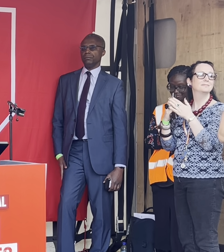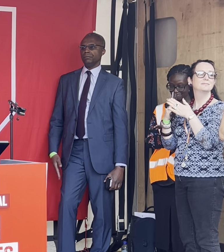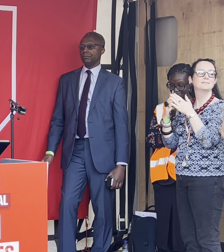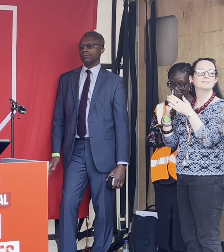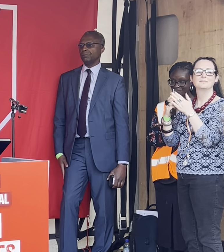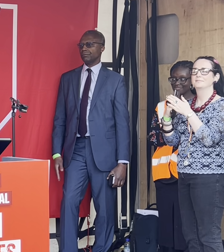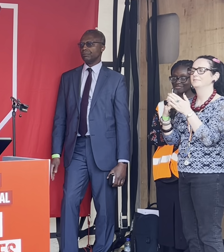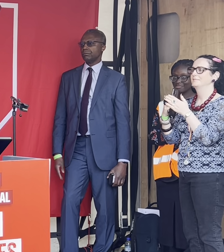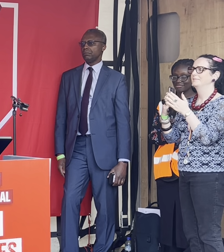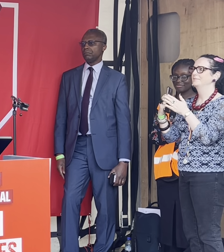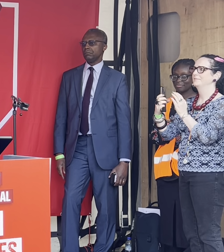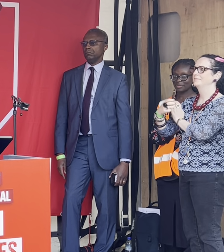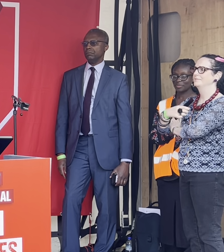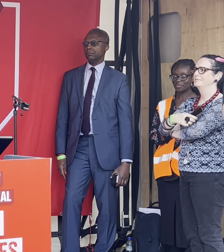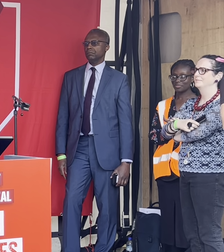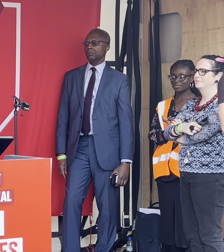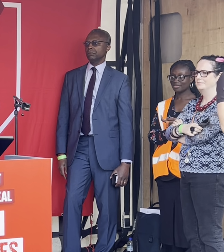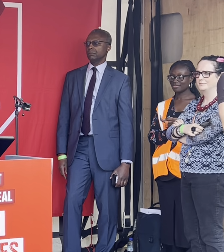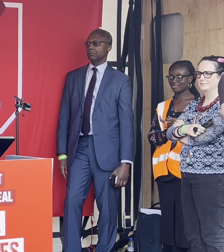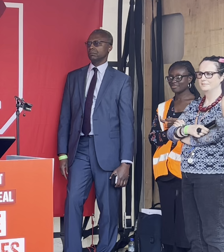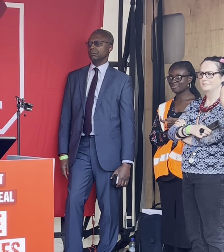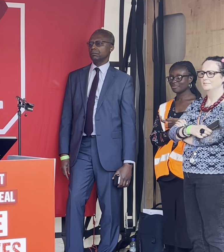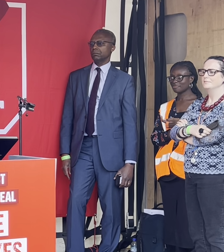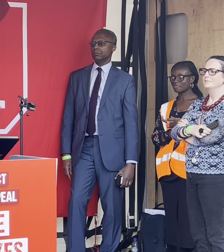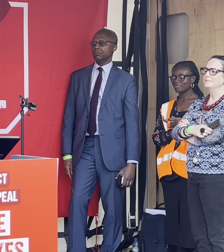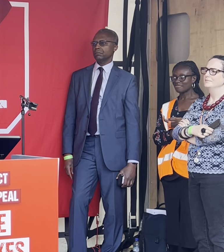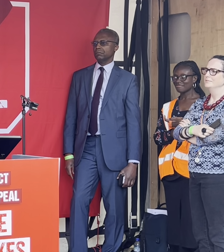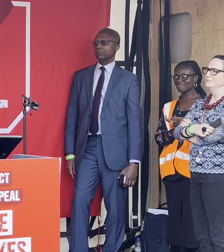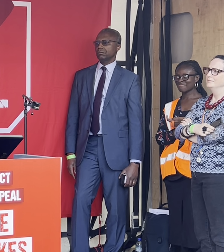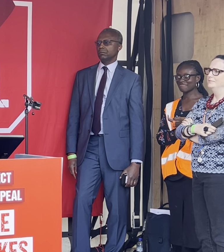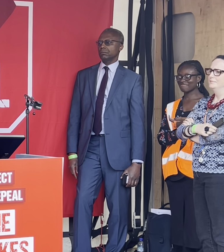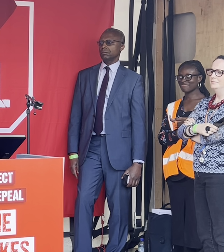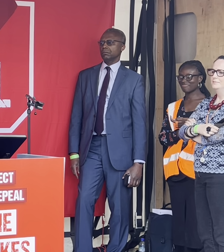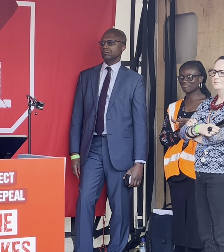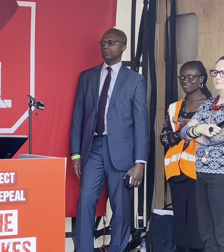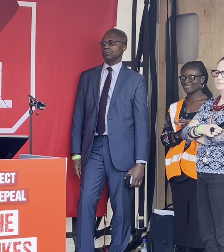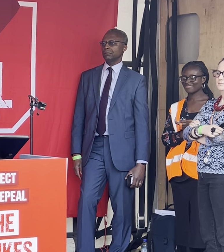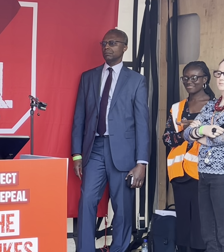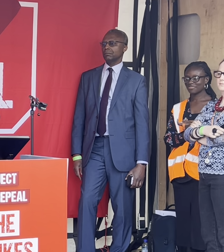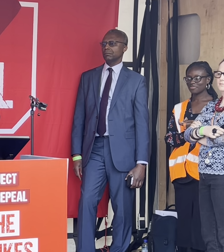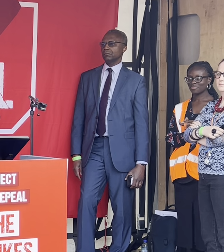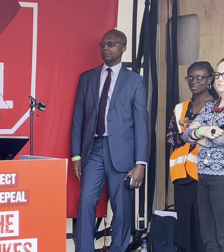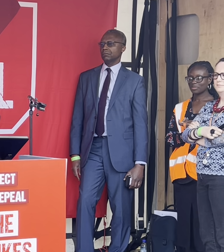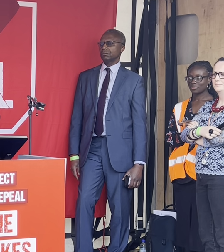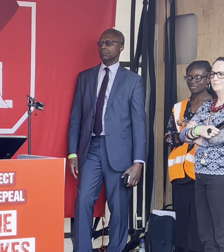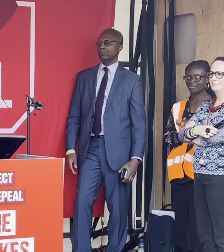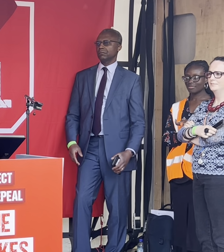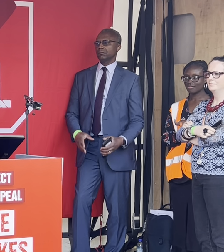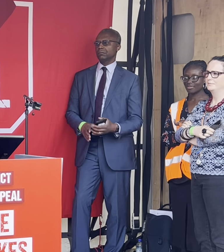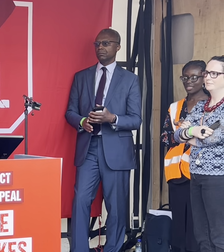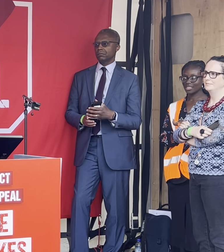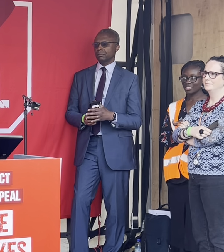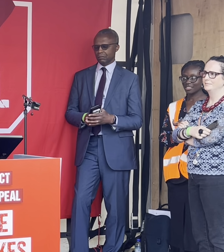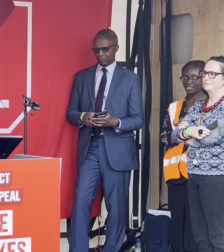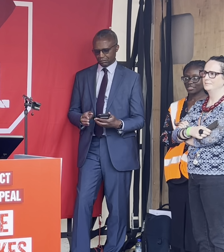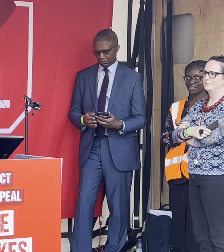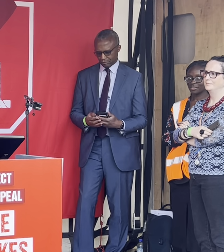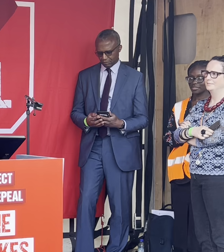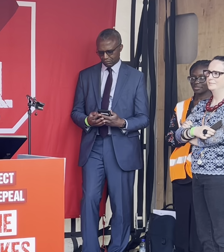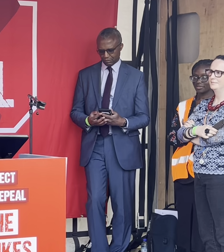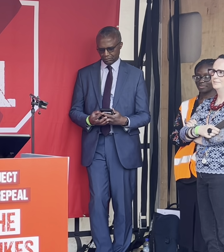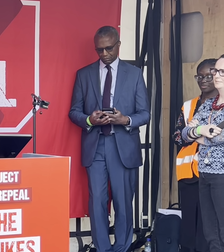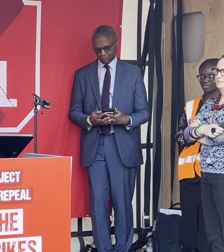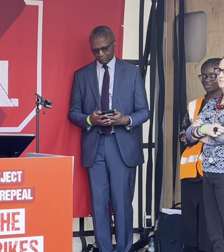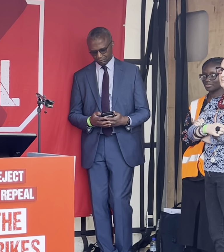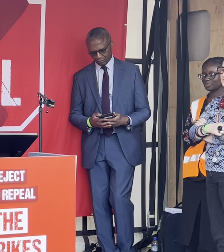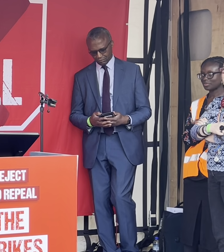The only people that are going to ensure the rights of working people and a new deal are the trade unions. And we must win